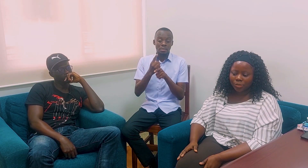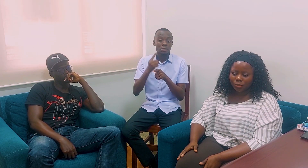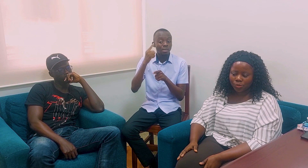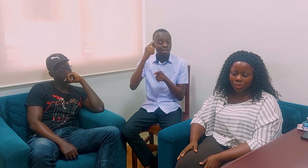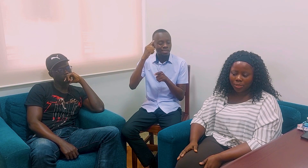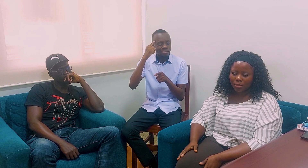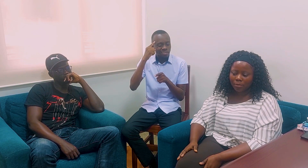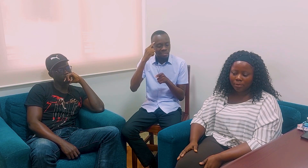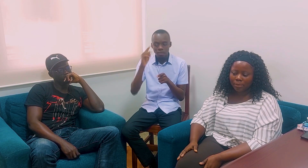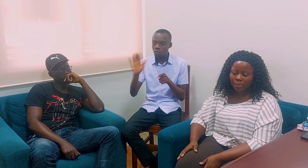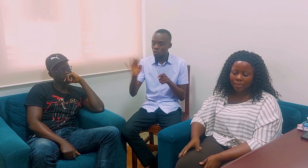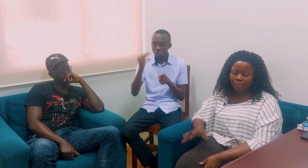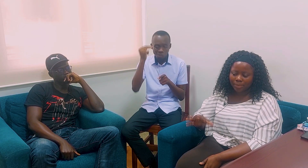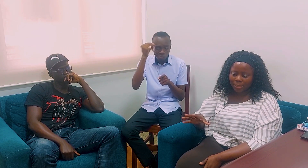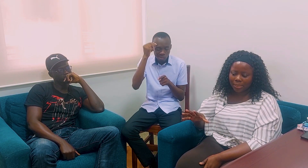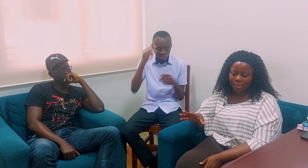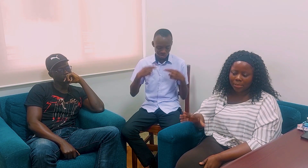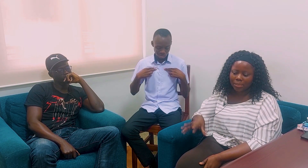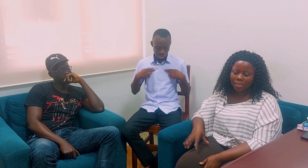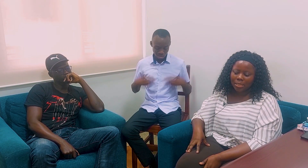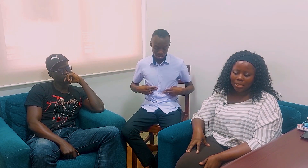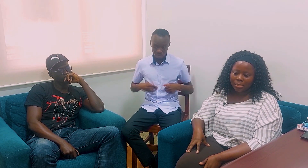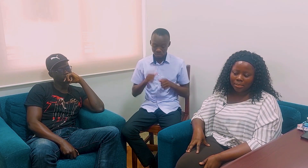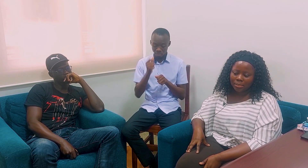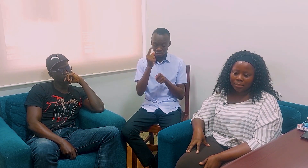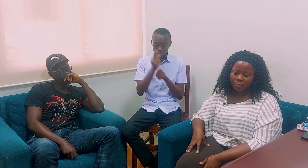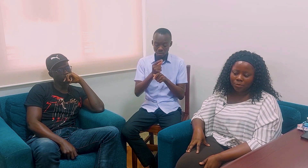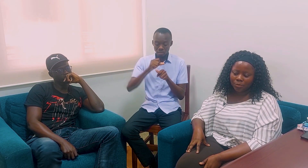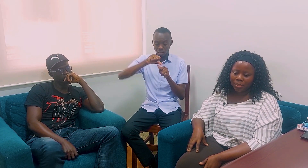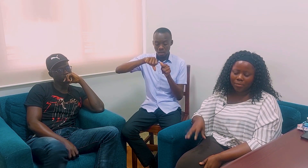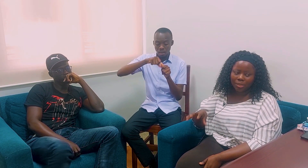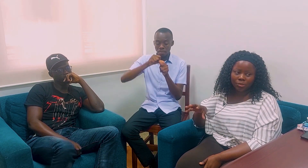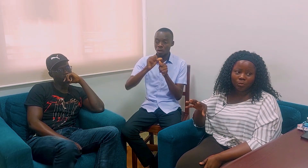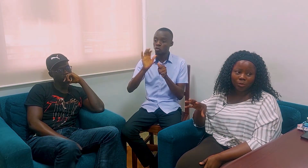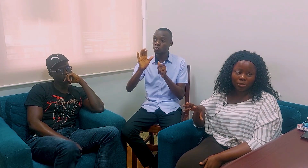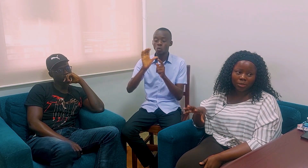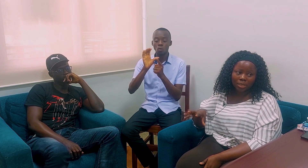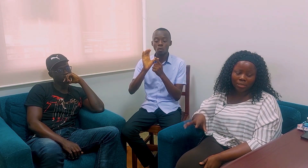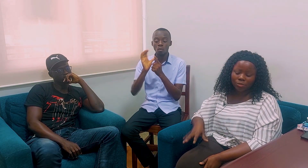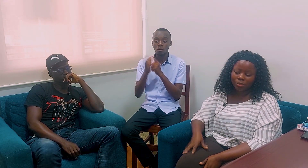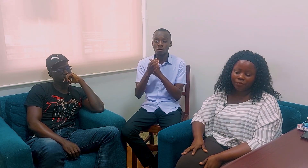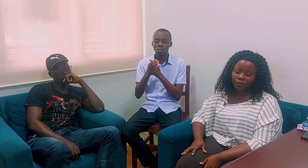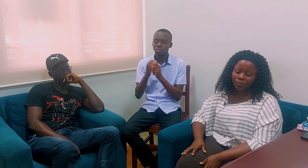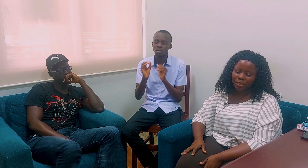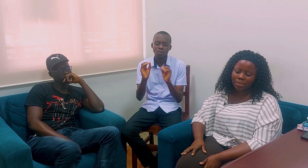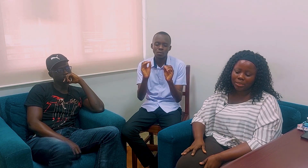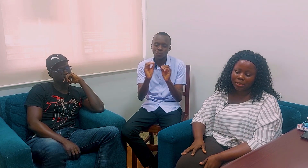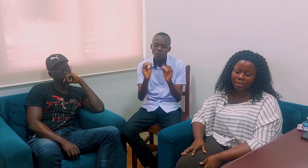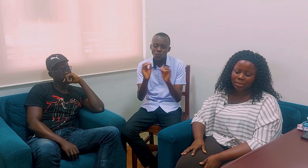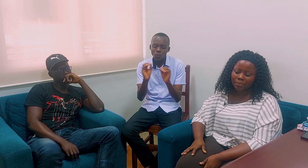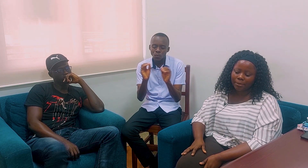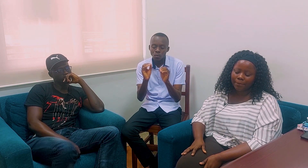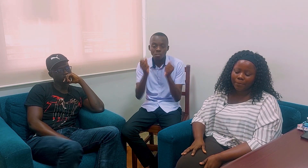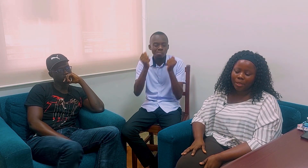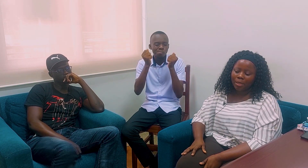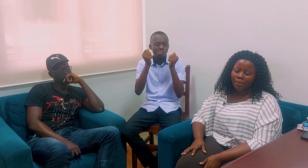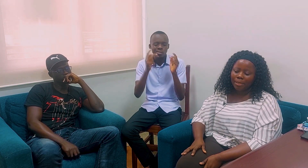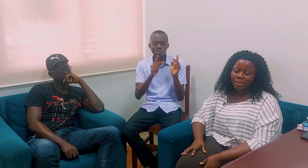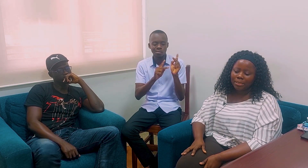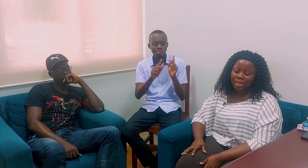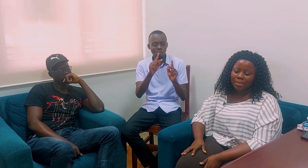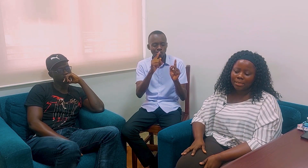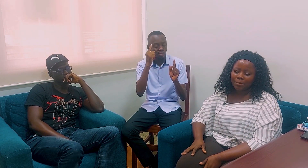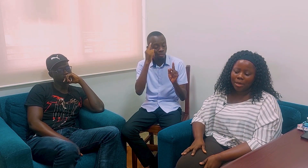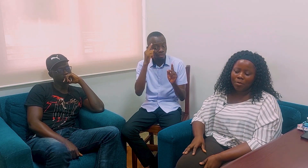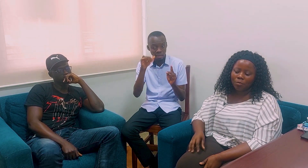and social in as much as they seem to be the major blocks as to influencing stigma.